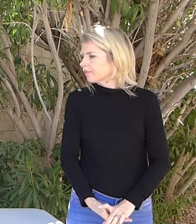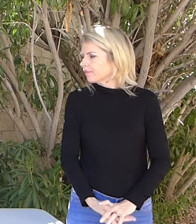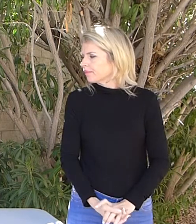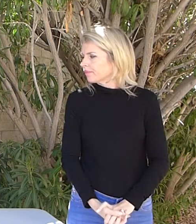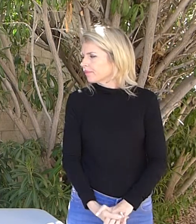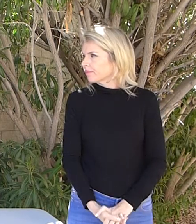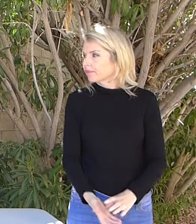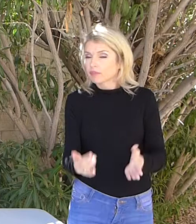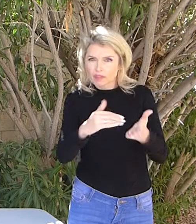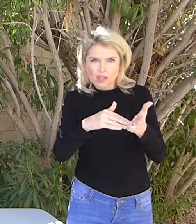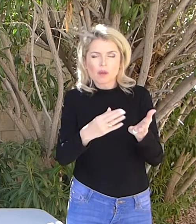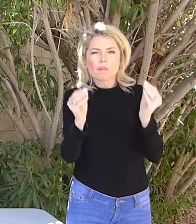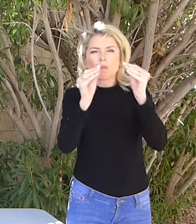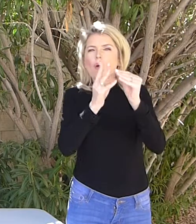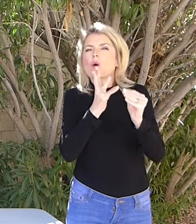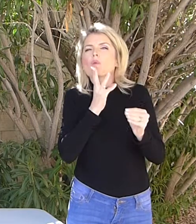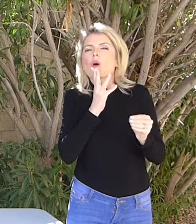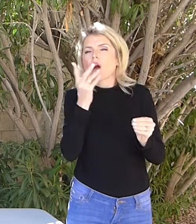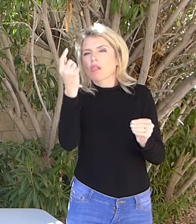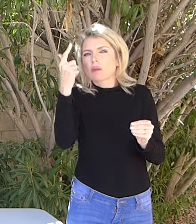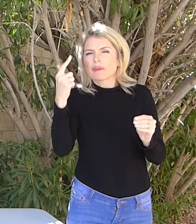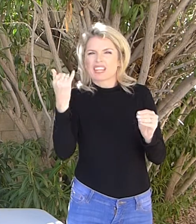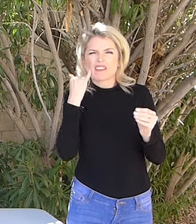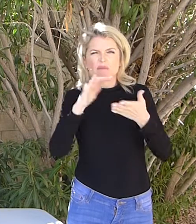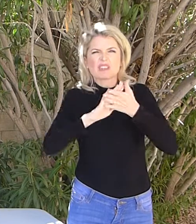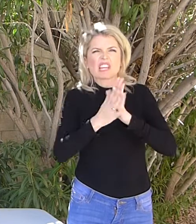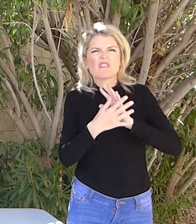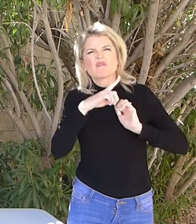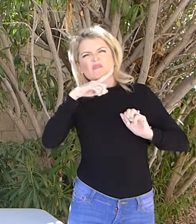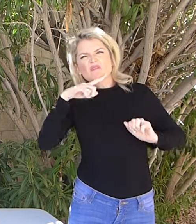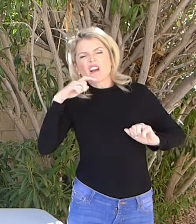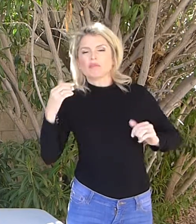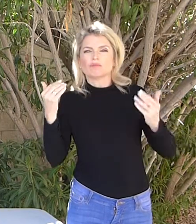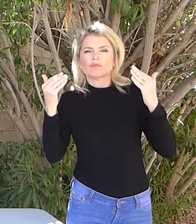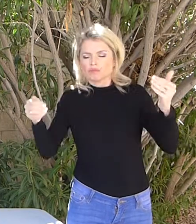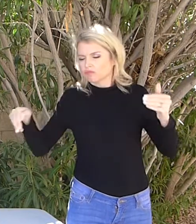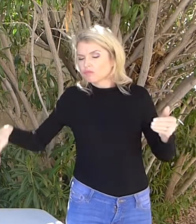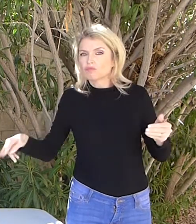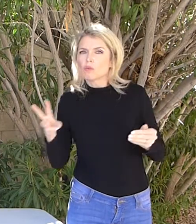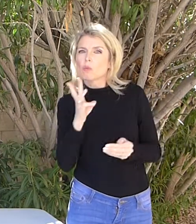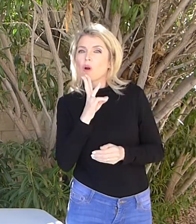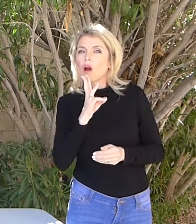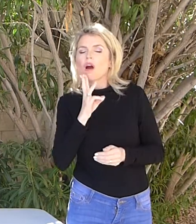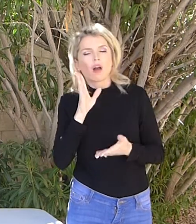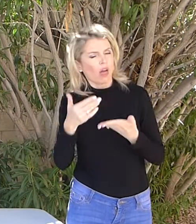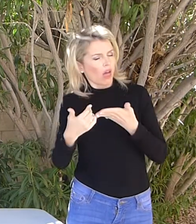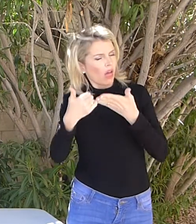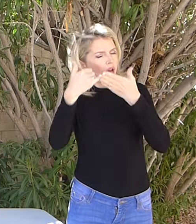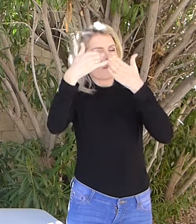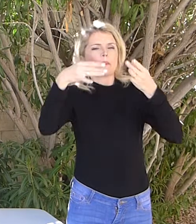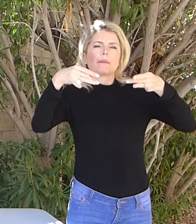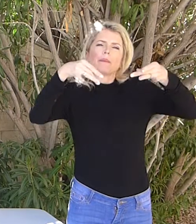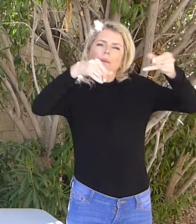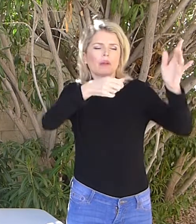And again, wet your paintbrush if it starts getting stuck a little bit. Water will always